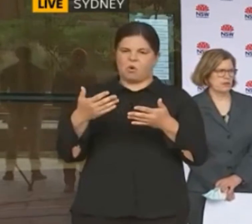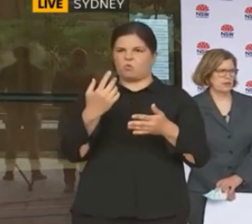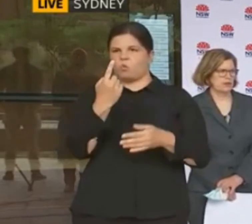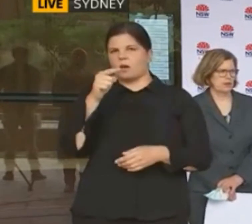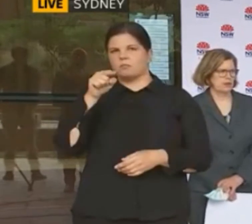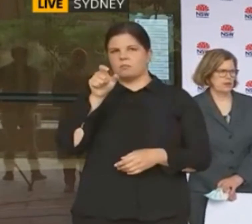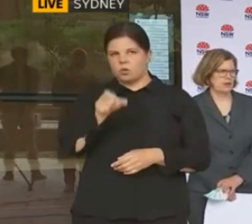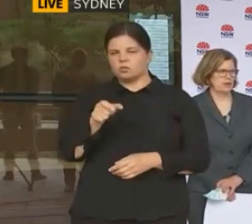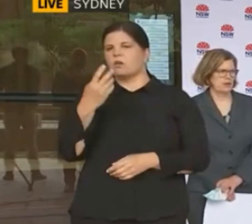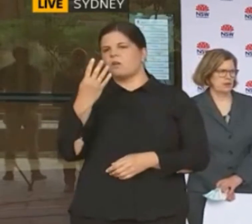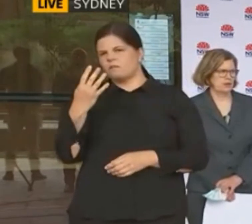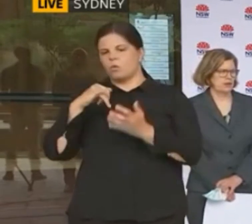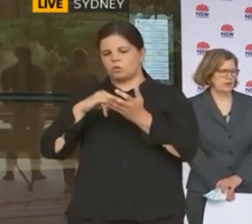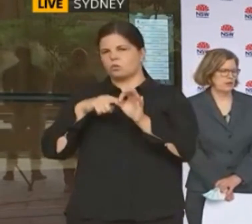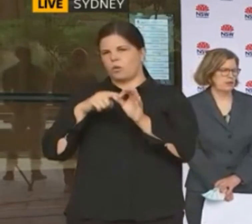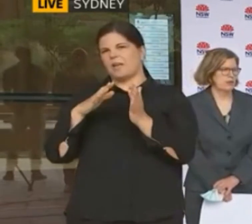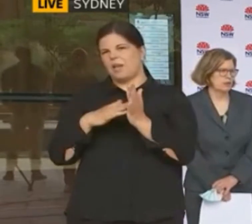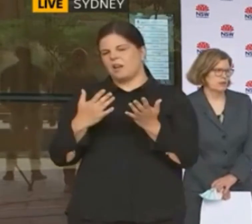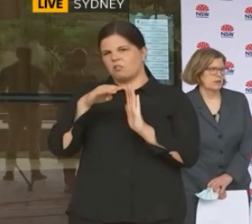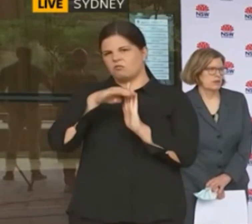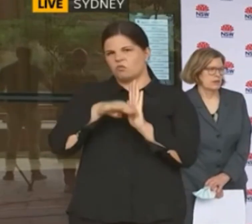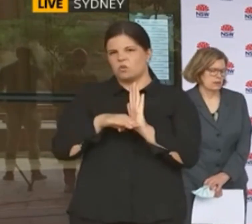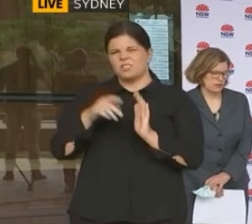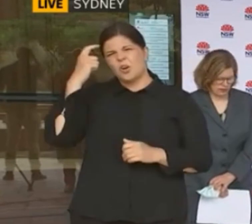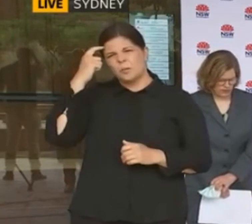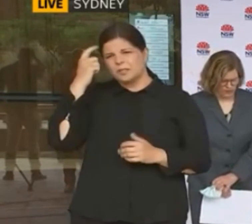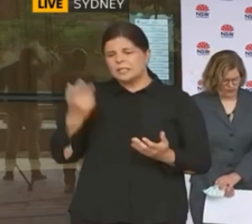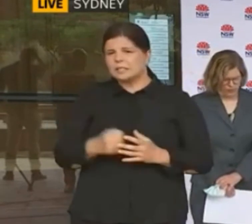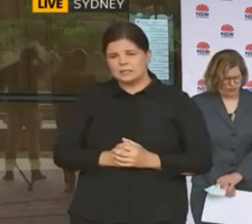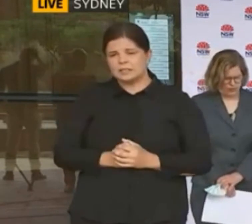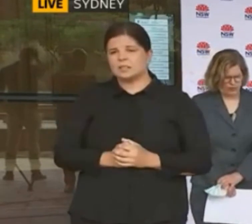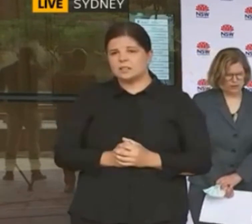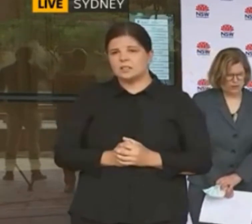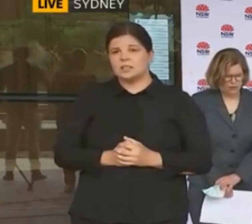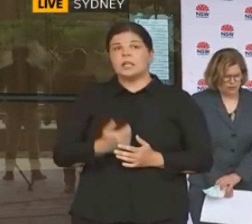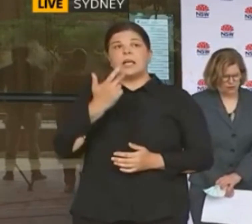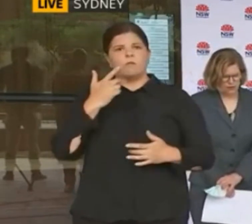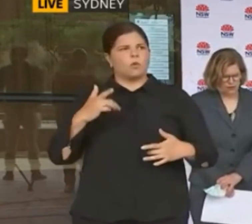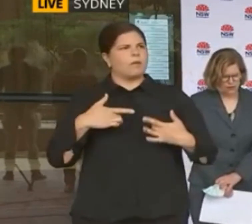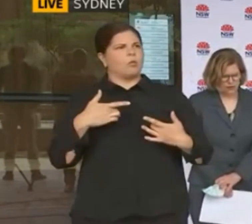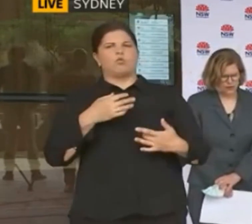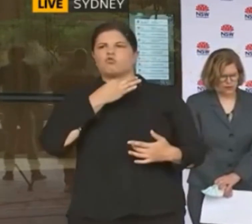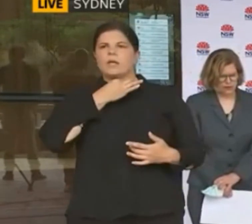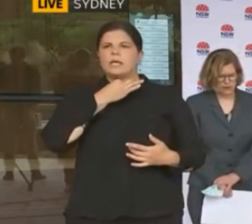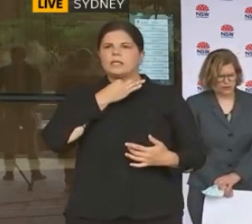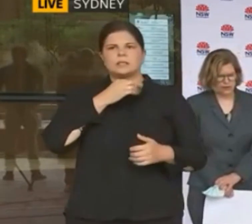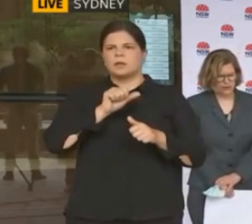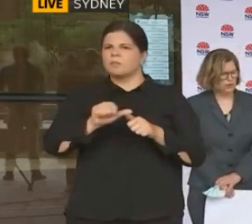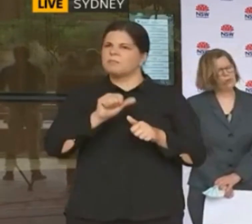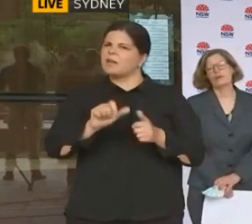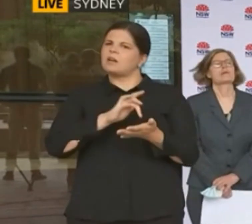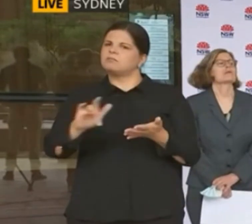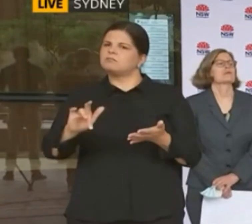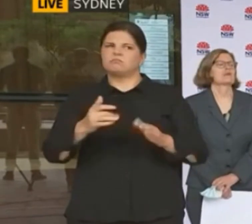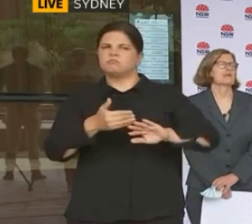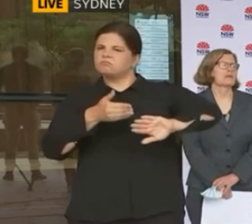Common sense should prevail on it, and at the end of the day too, we want to ensure that people are not putting themselves at risk, particularly COVID risk,